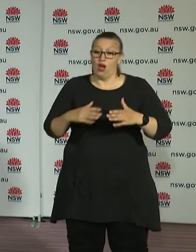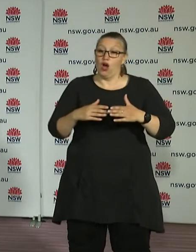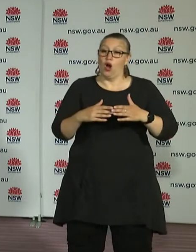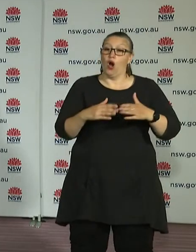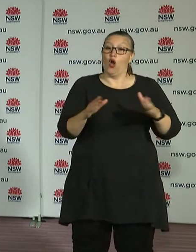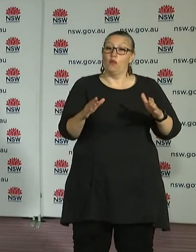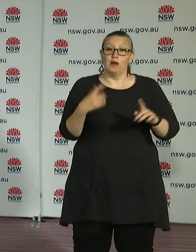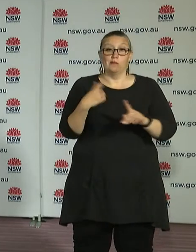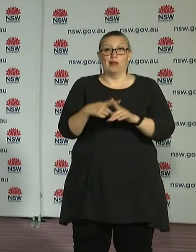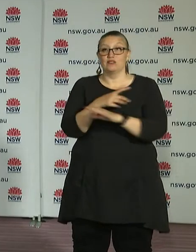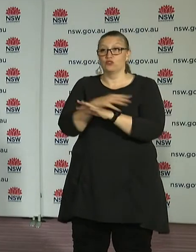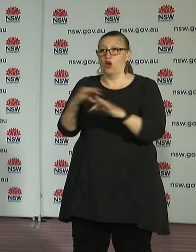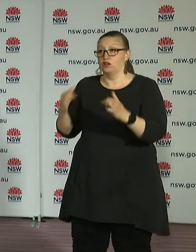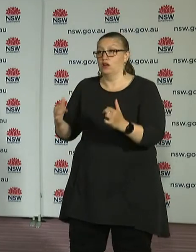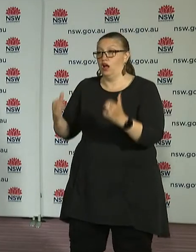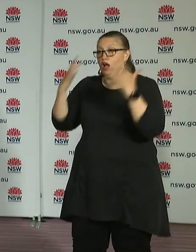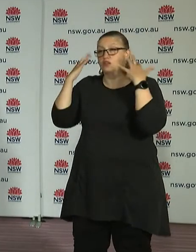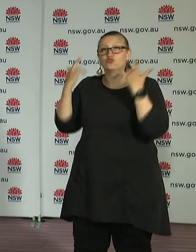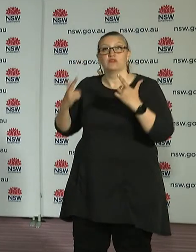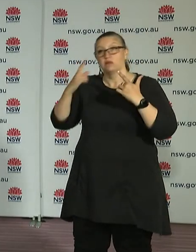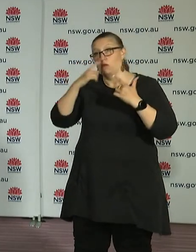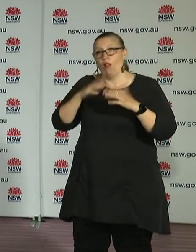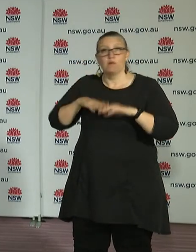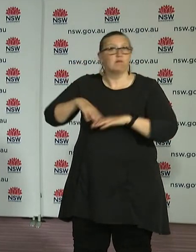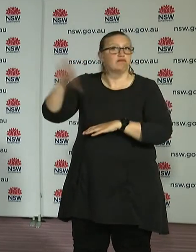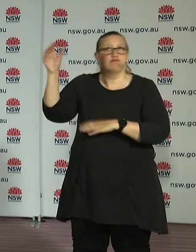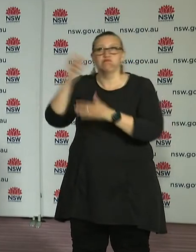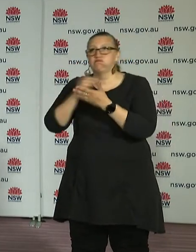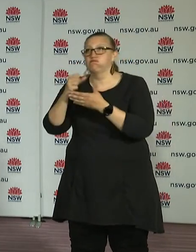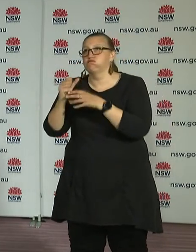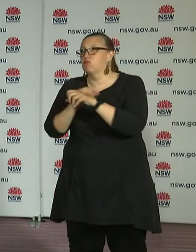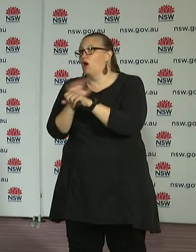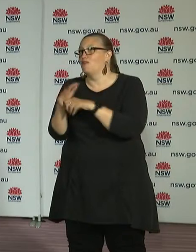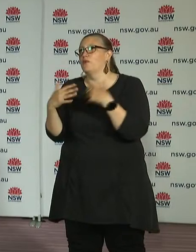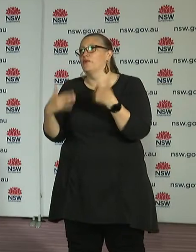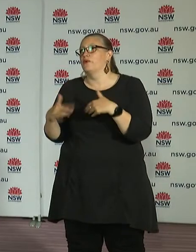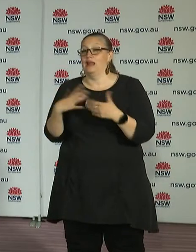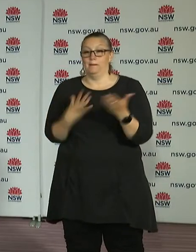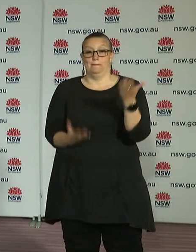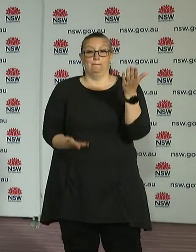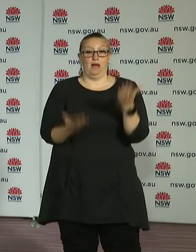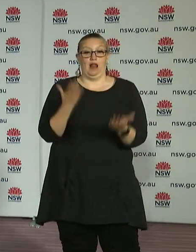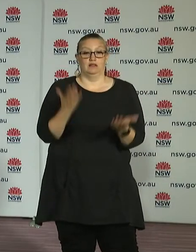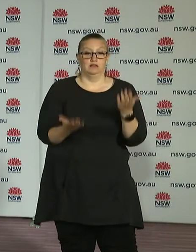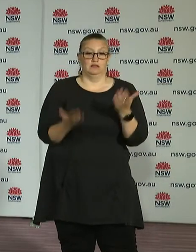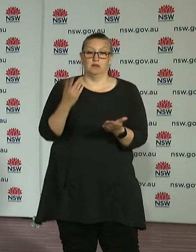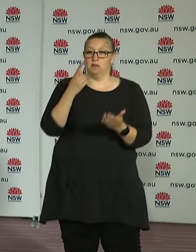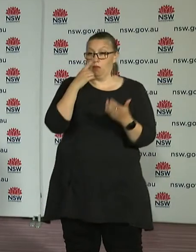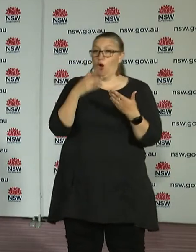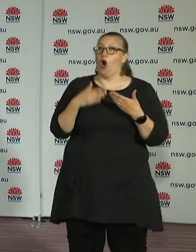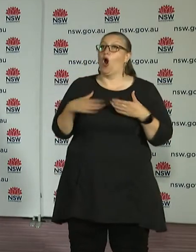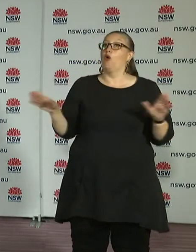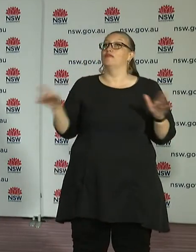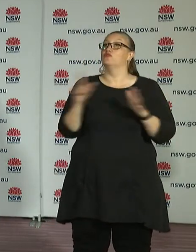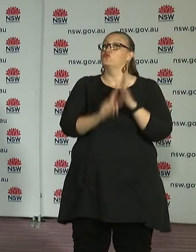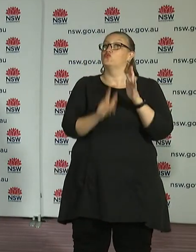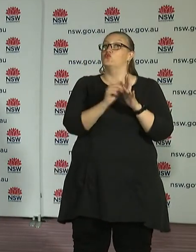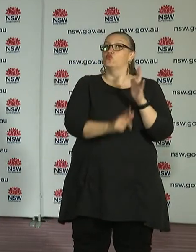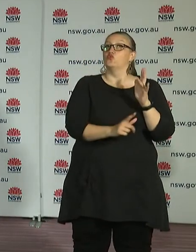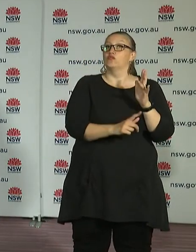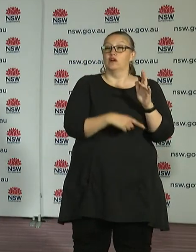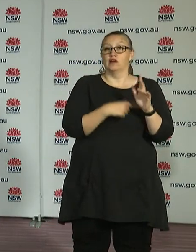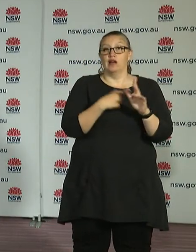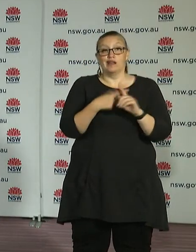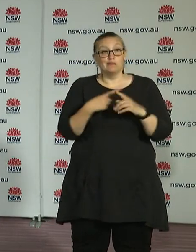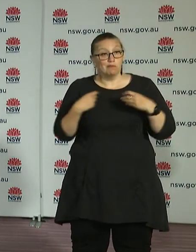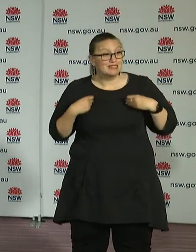not overwhelmed. It will always be the challenge. It's always this fine balance between freedoms and business being allowed to do what they do, but also making